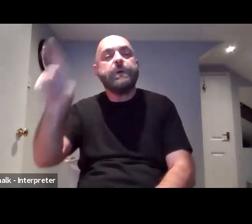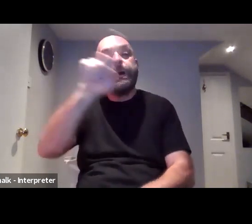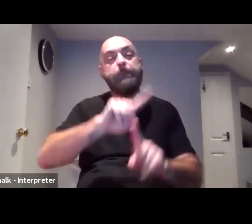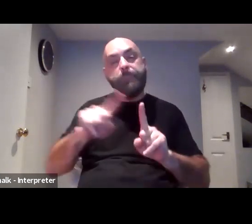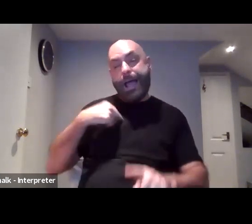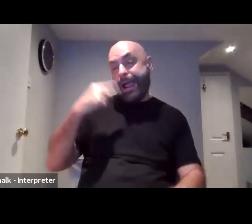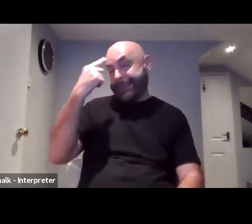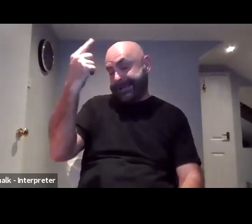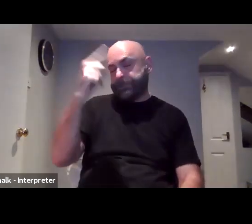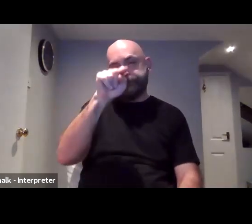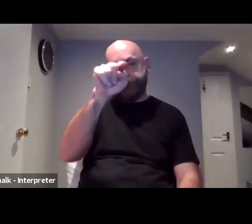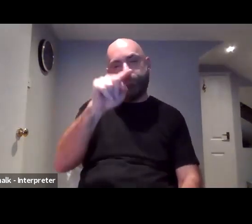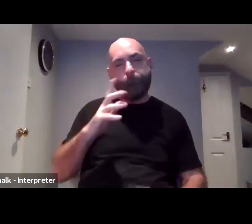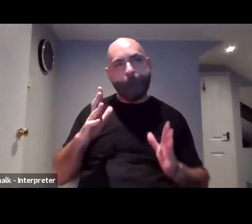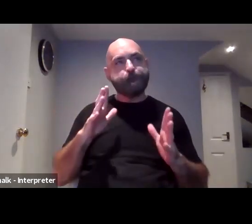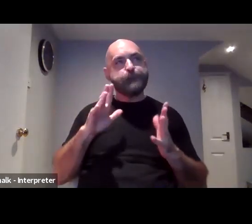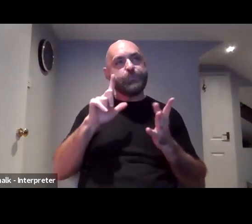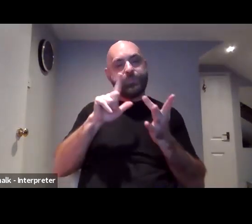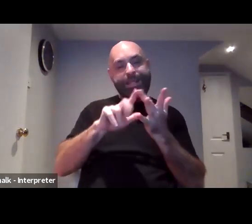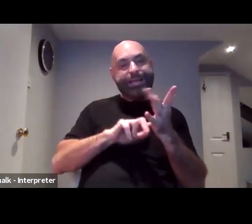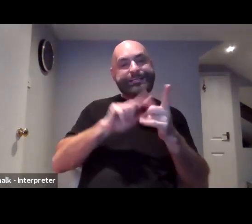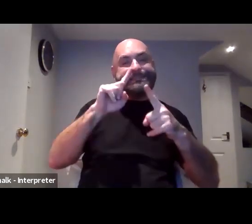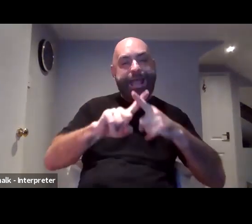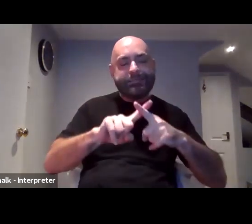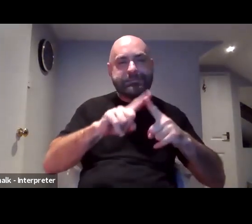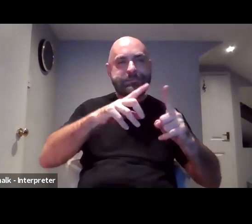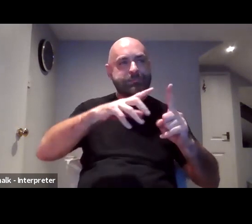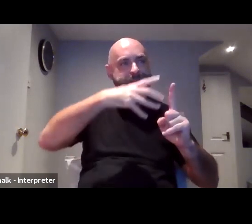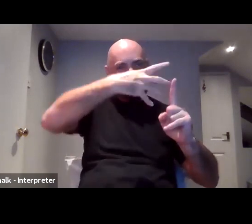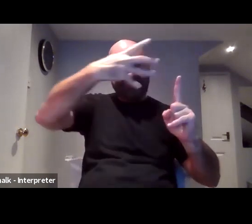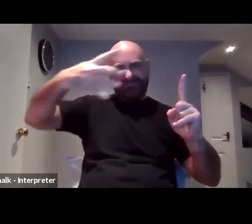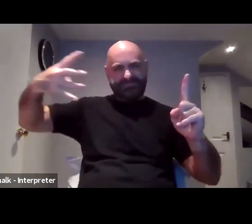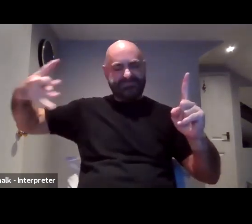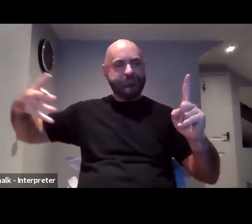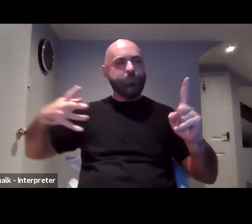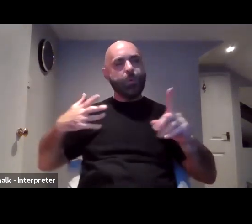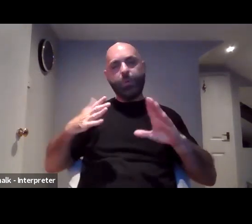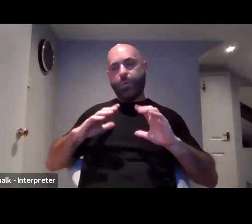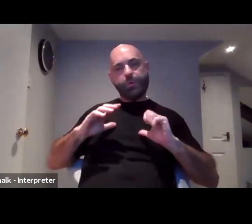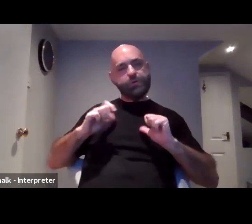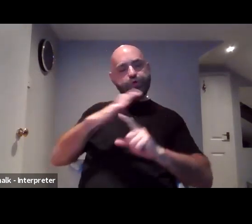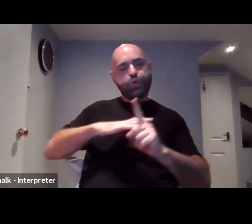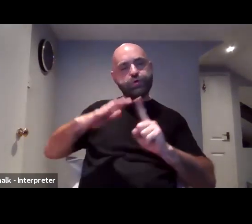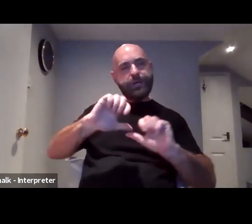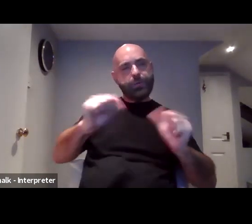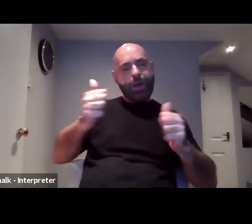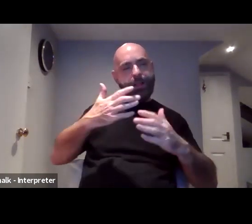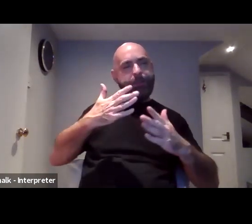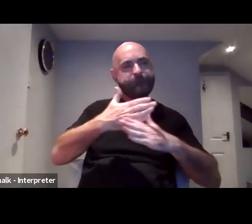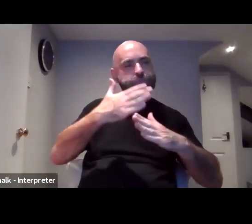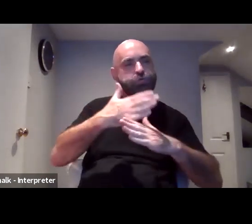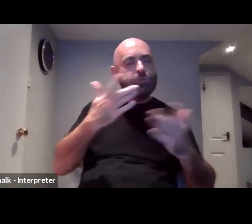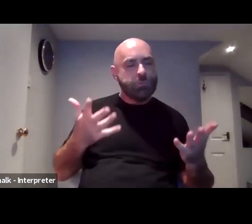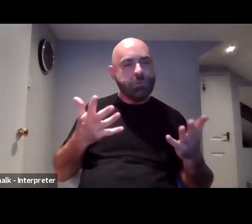speculating that an index of social progress, how well the society is functioning, correlates with how